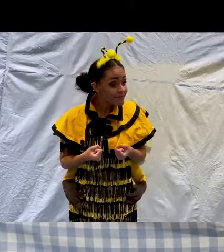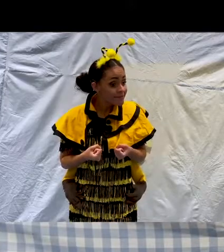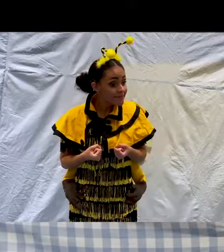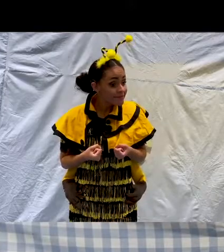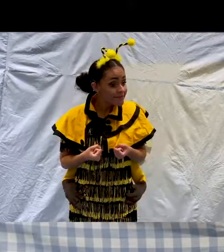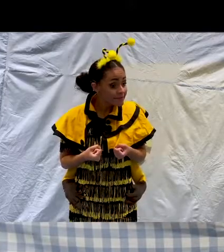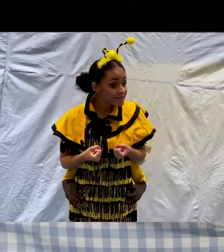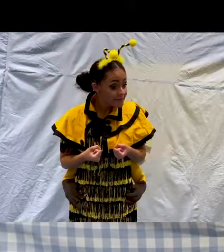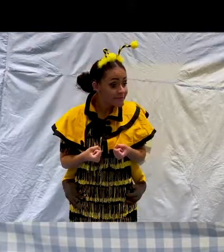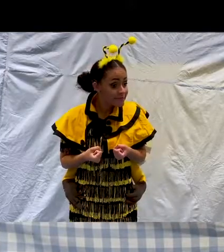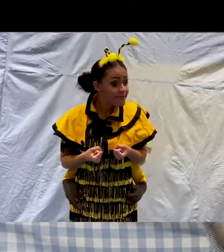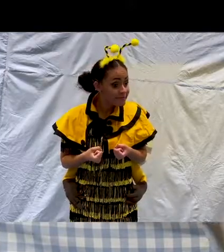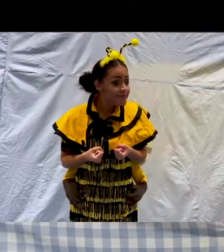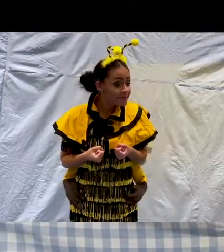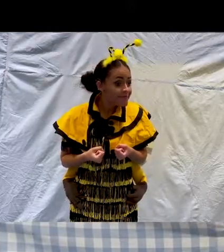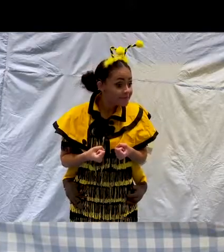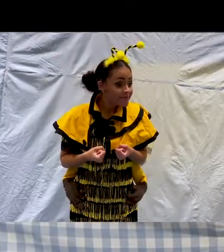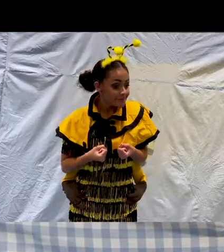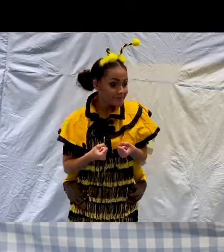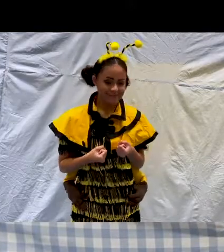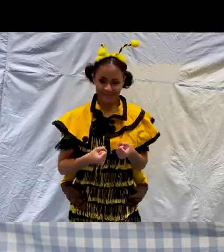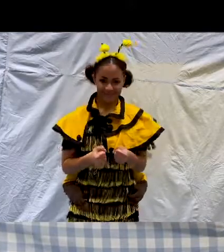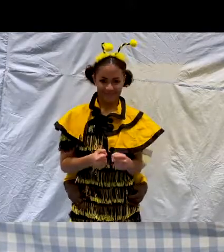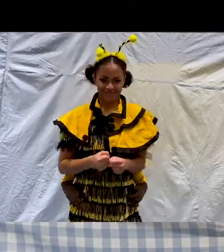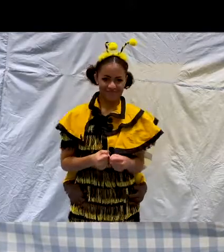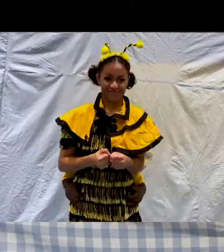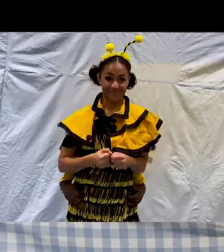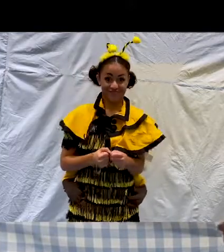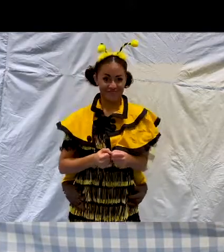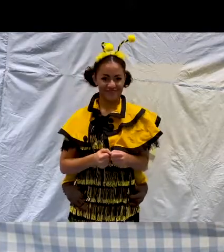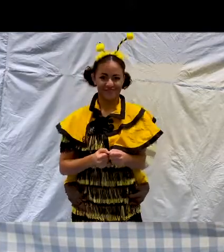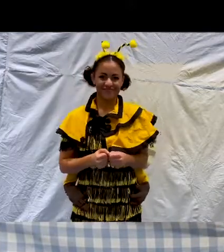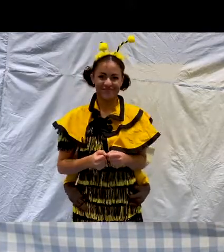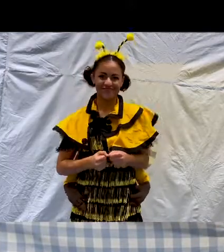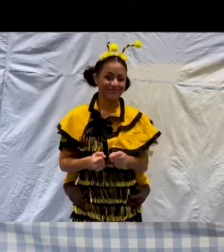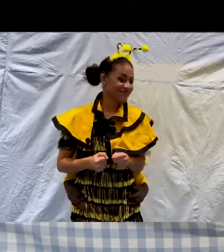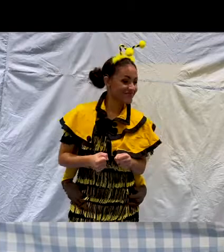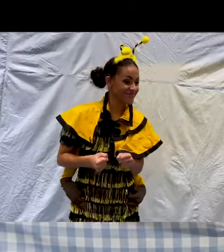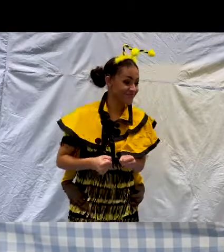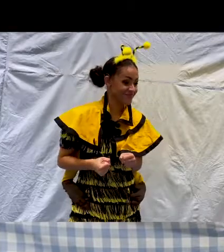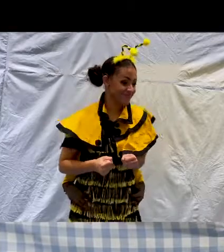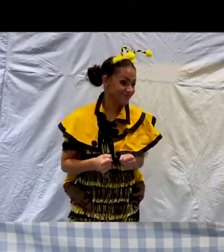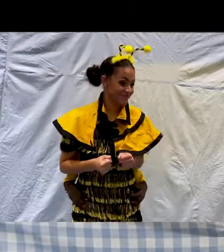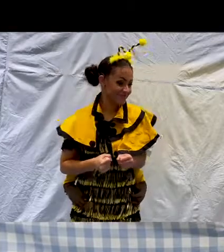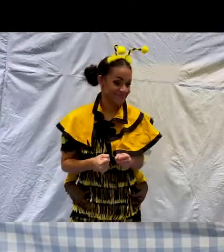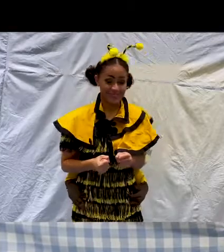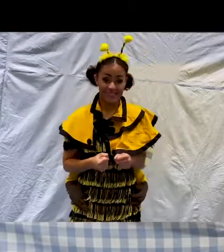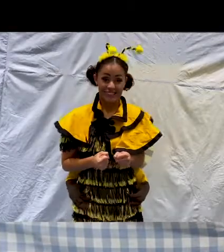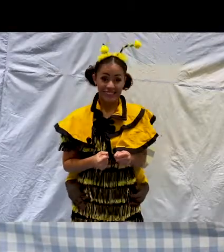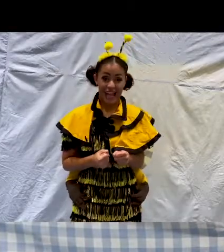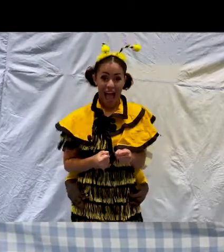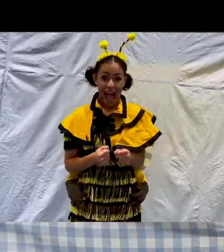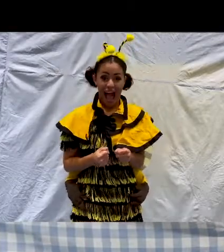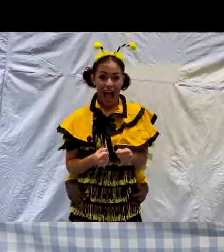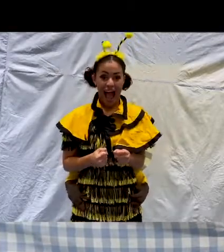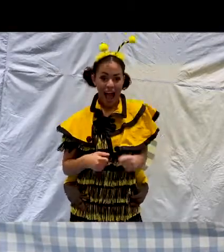Yes, Beatrix, I did get Red's email about the Zoom